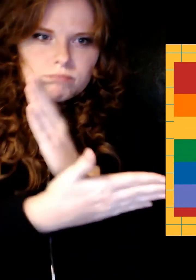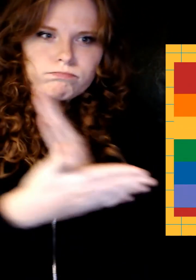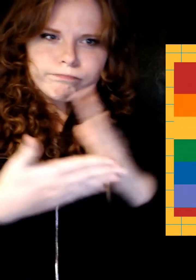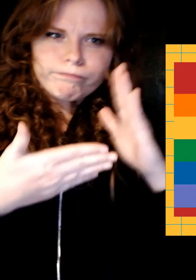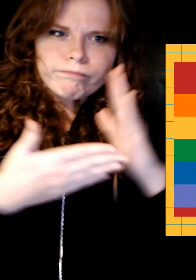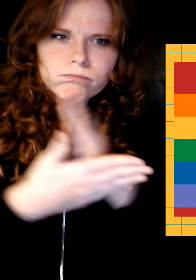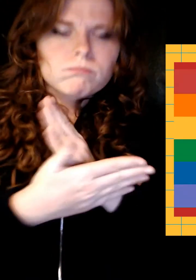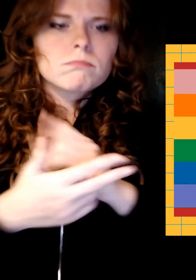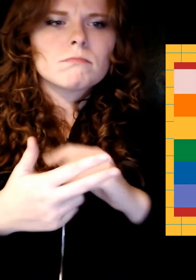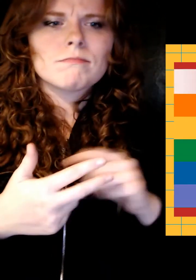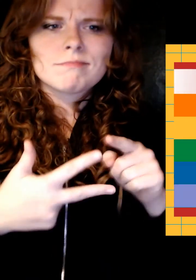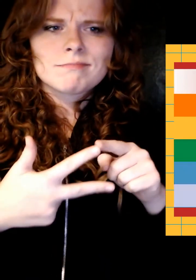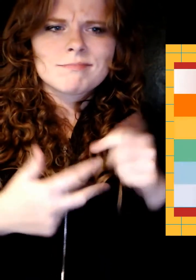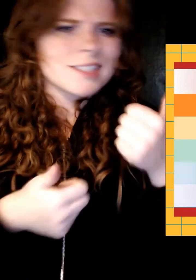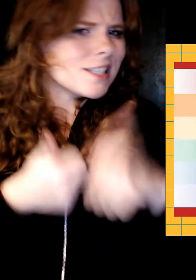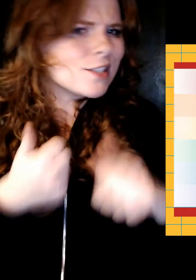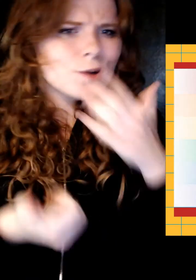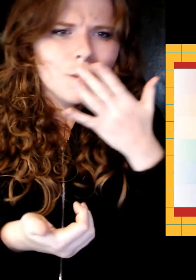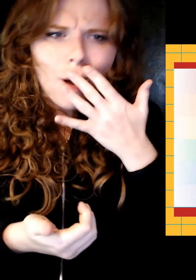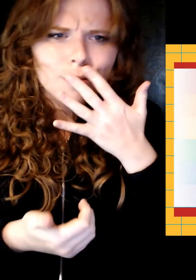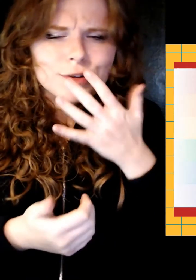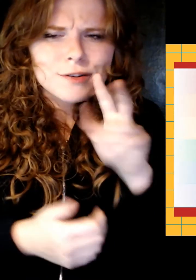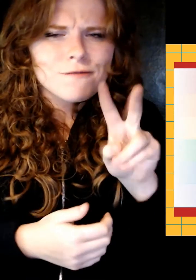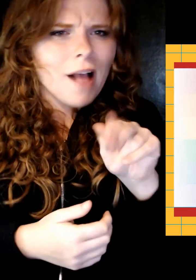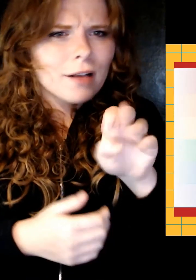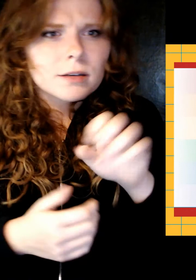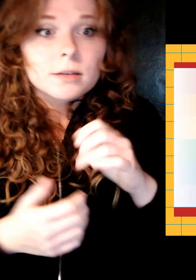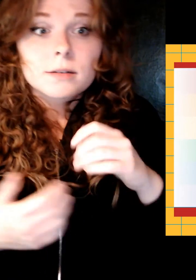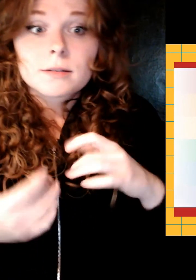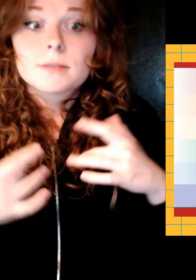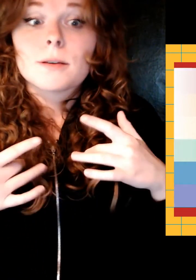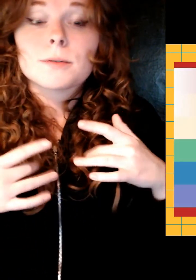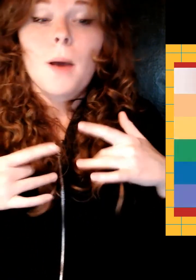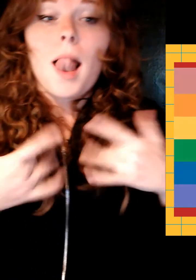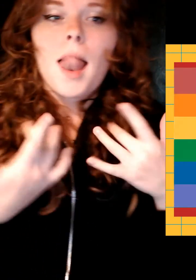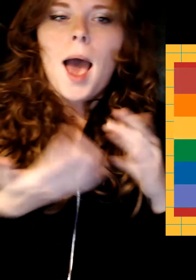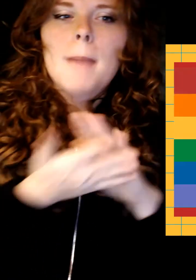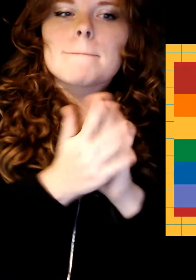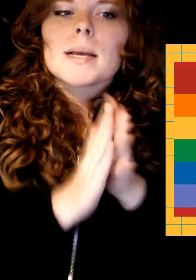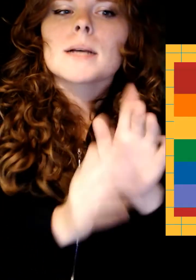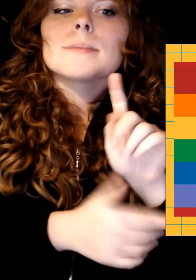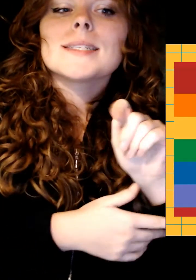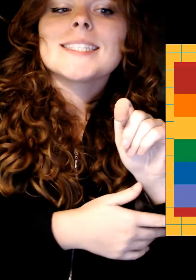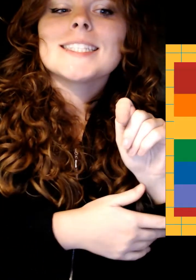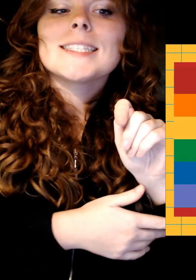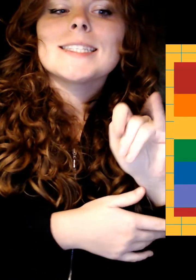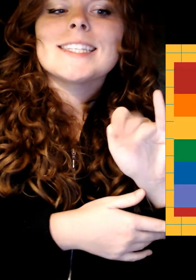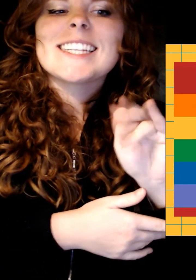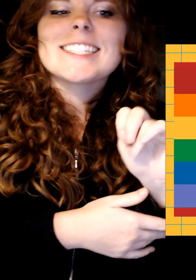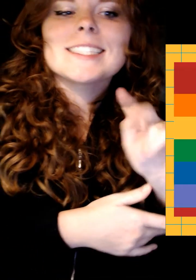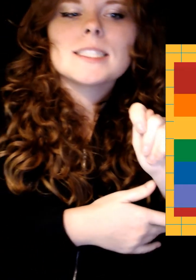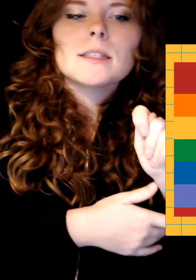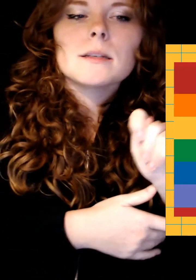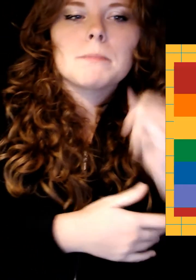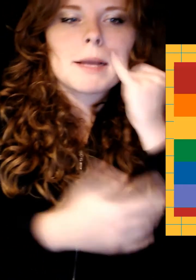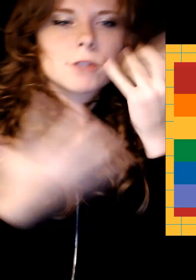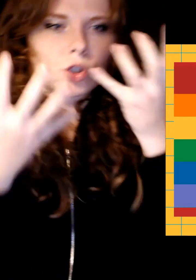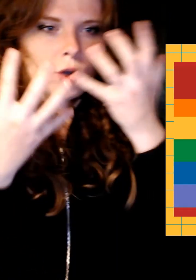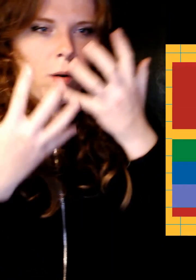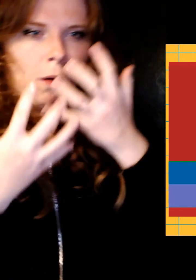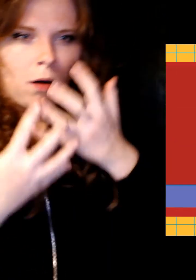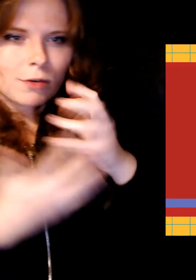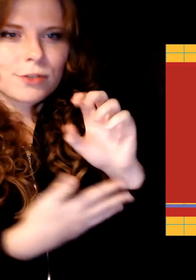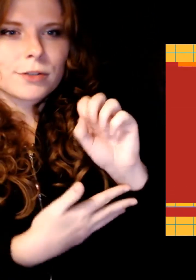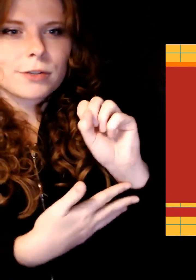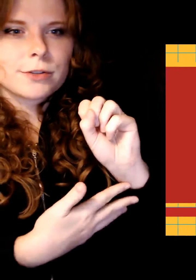can change its value. When a color gets lighter, it's known as a tint. When a color gets darker, it is known as a shade.